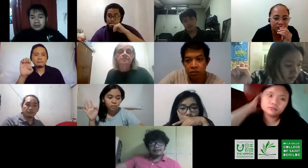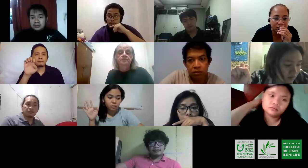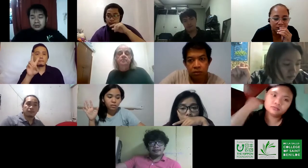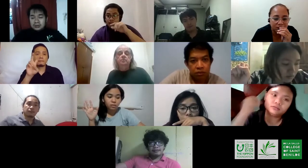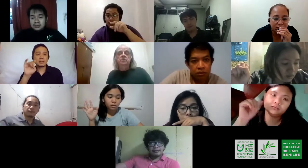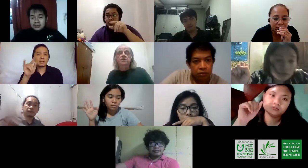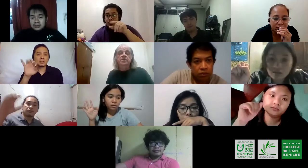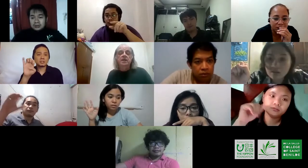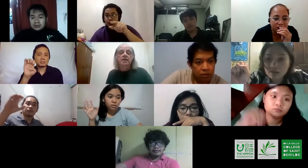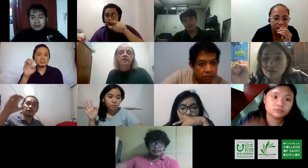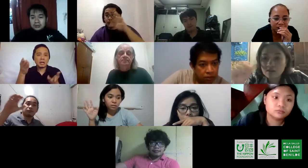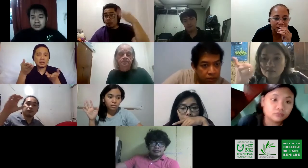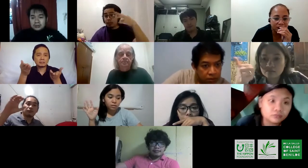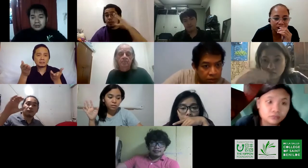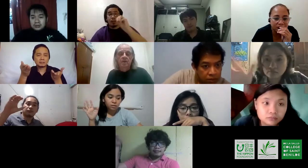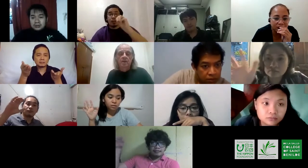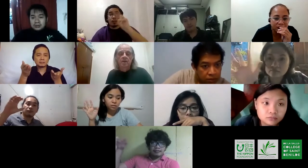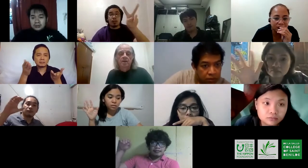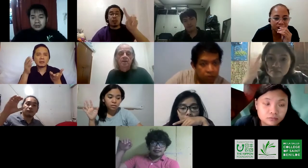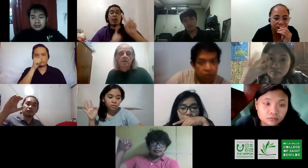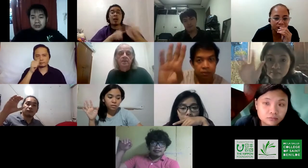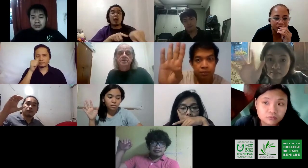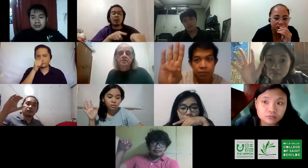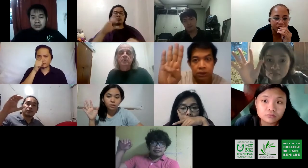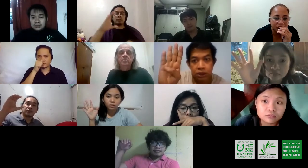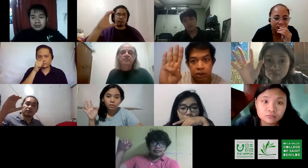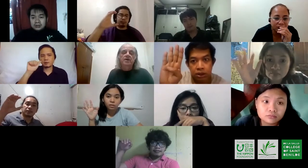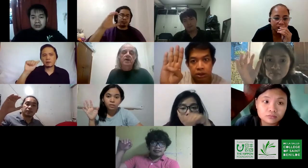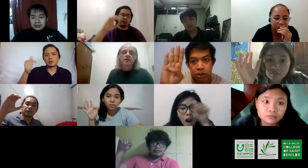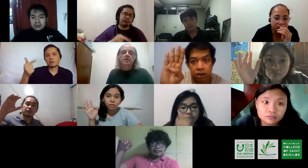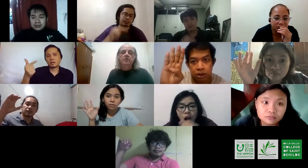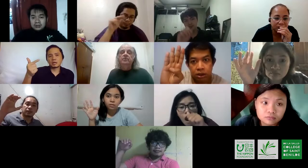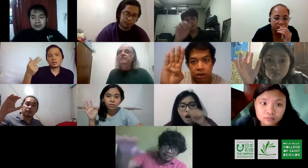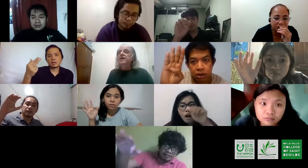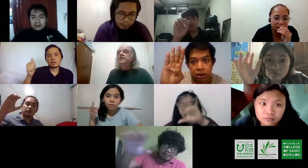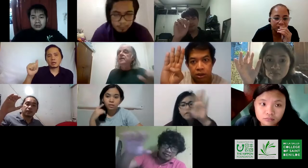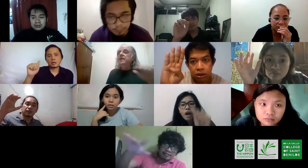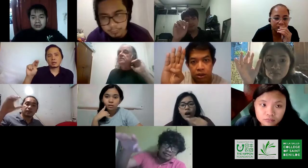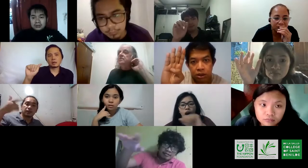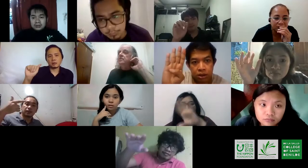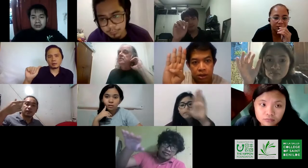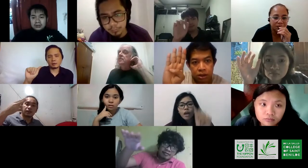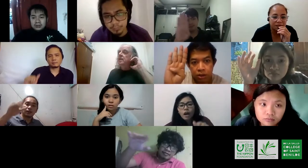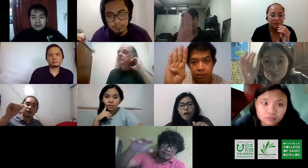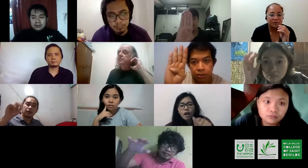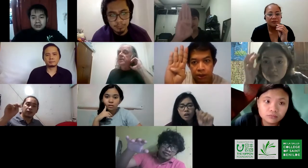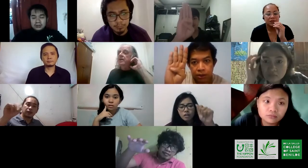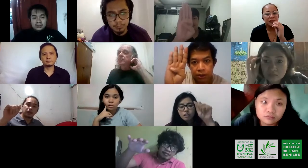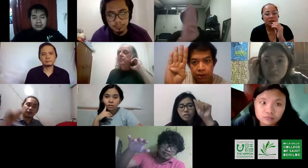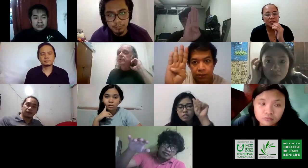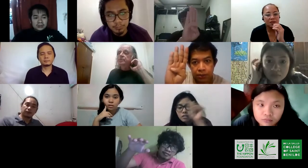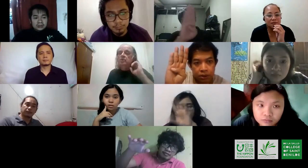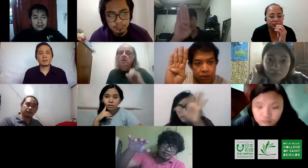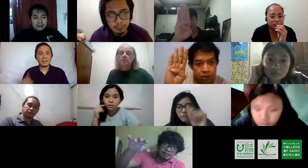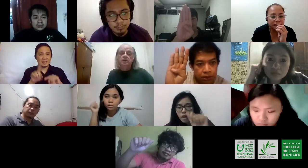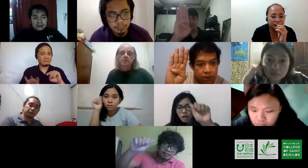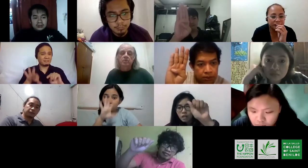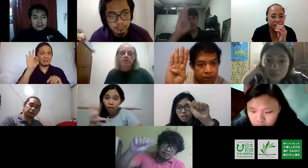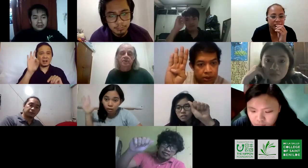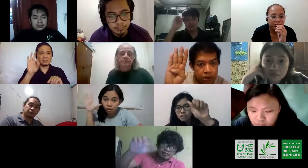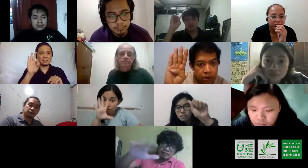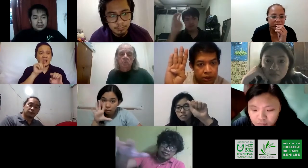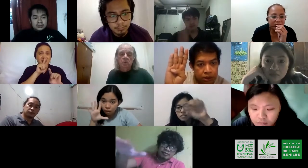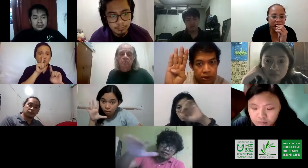Africa. It's in Ghana. These you can find the answer on your PowerPoint to